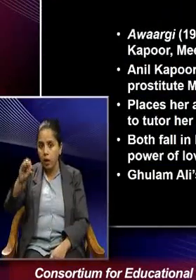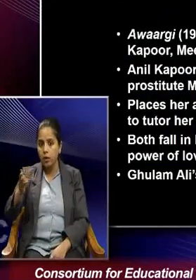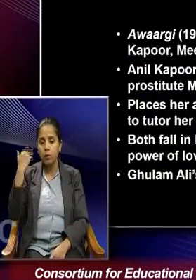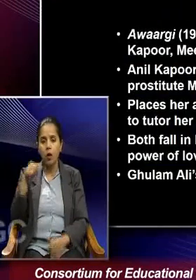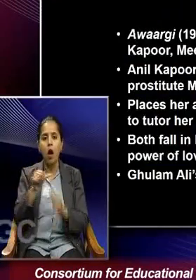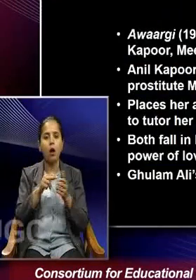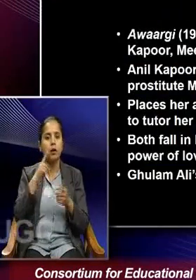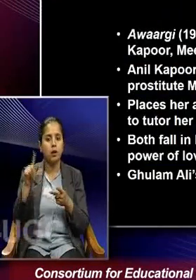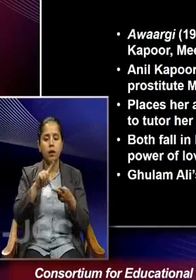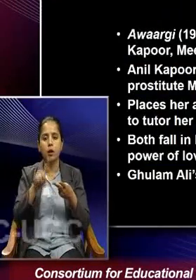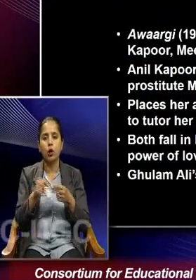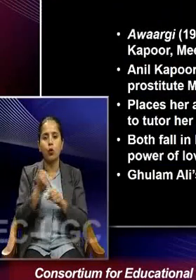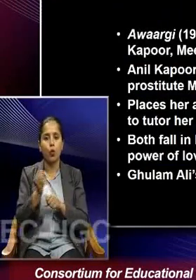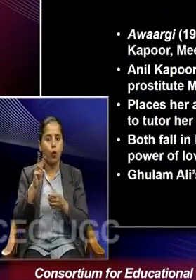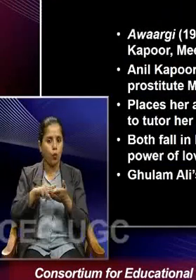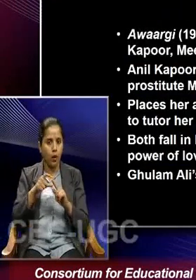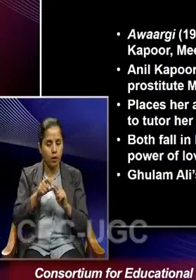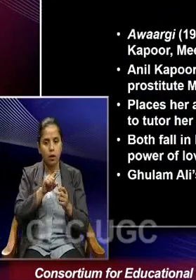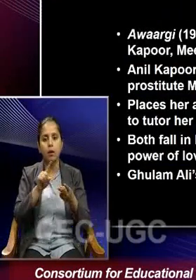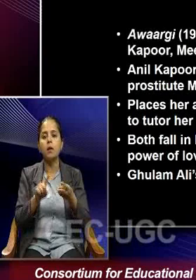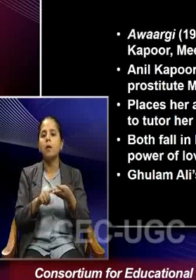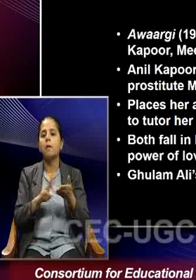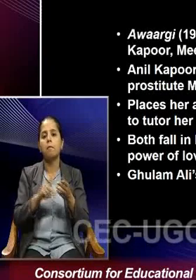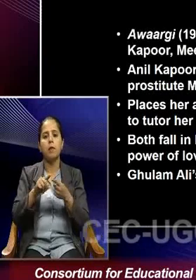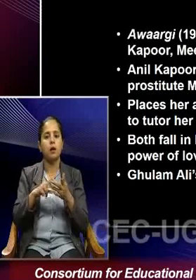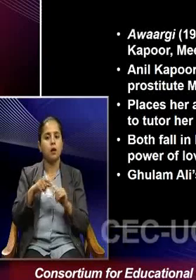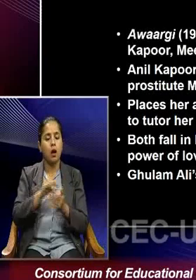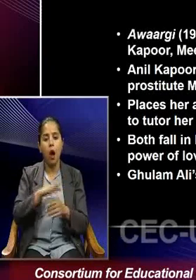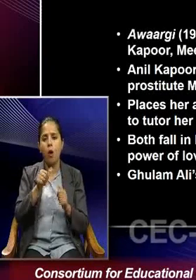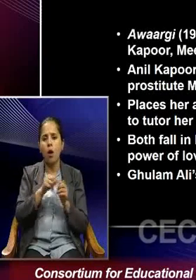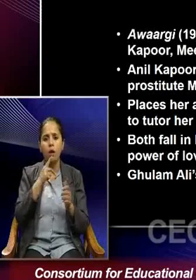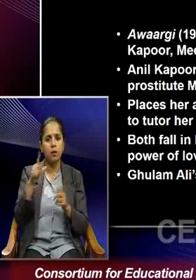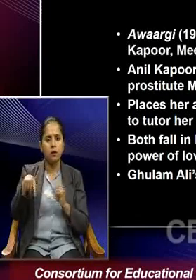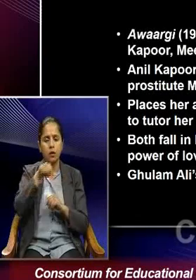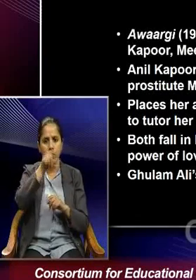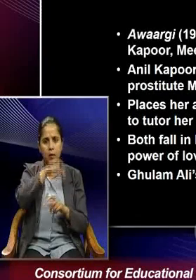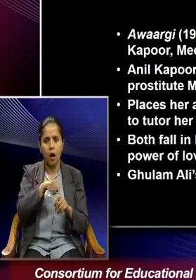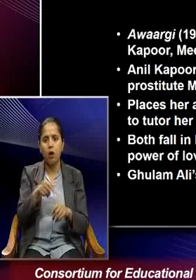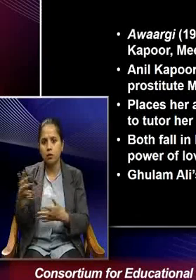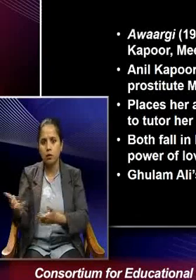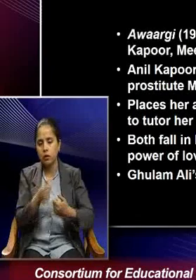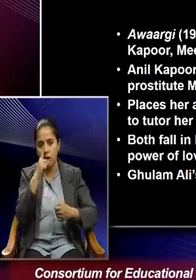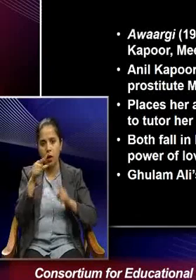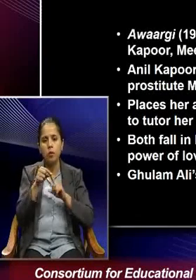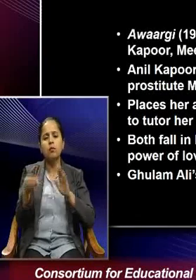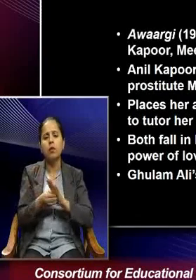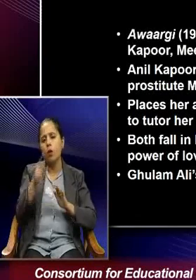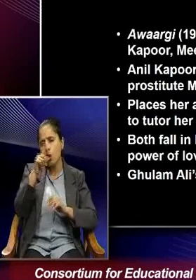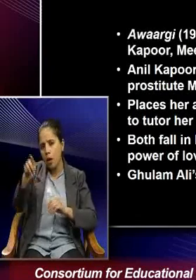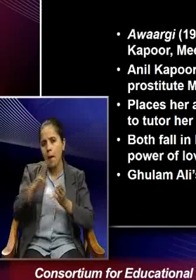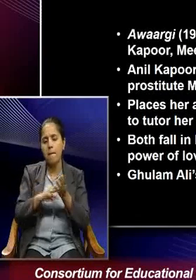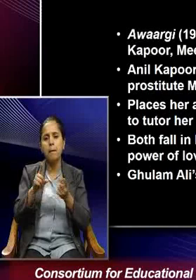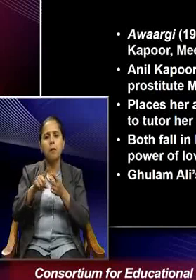Meenakshi Seshadri and Govinda, and how Anil Kapoor, a henchman, he rescues a prostitute Meenakshi